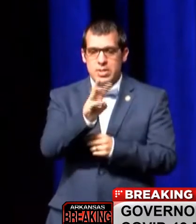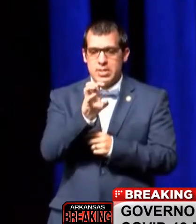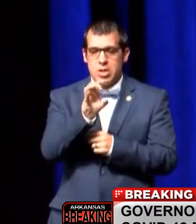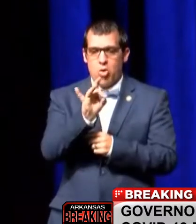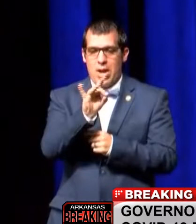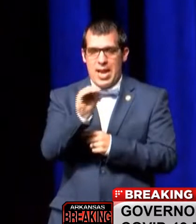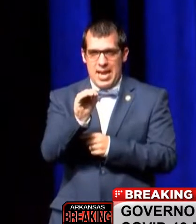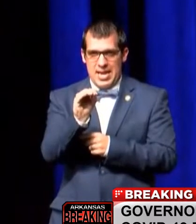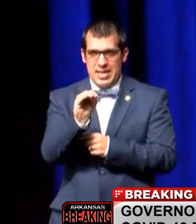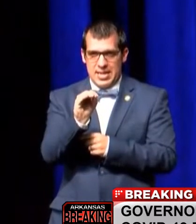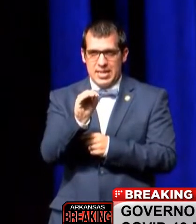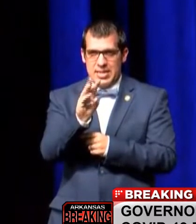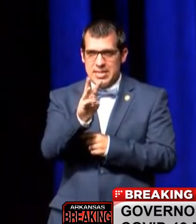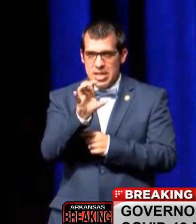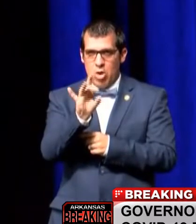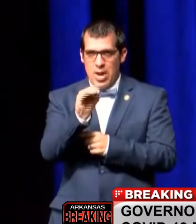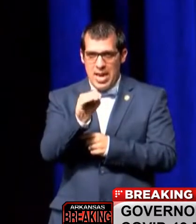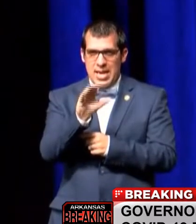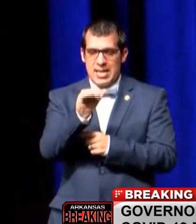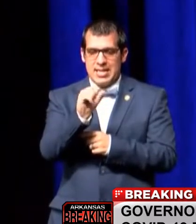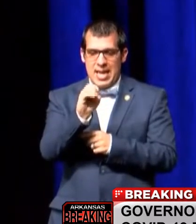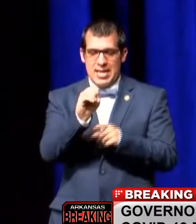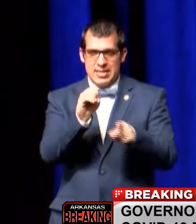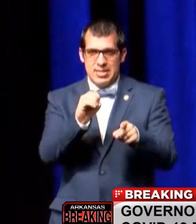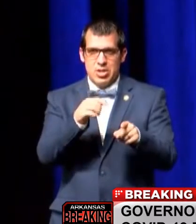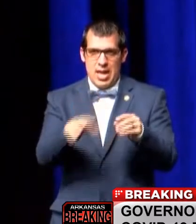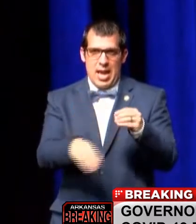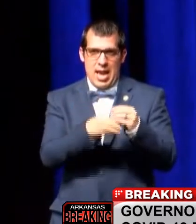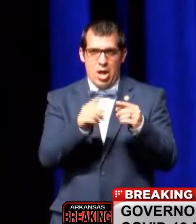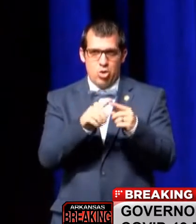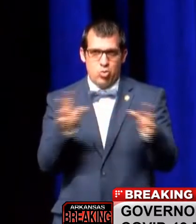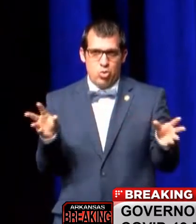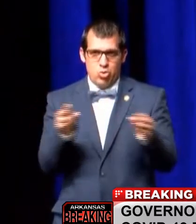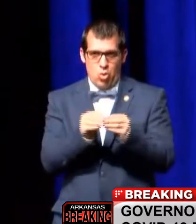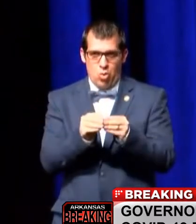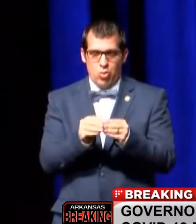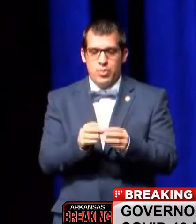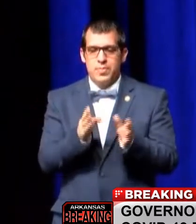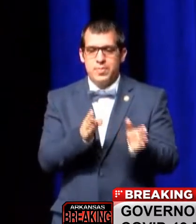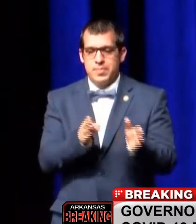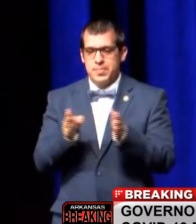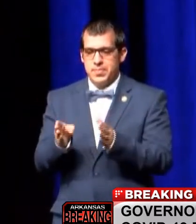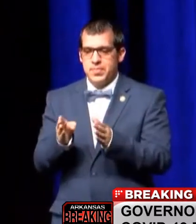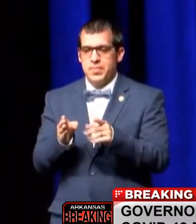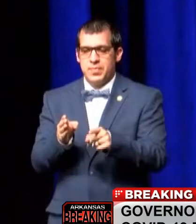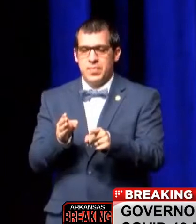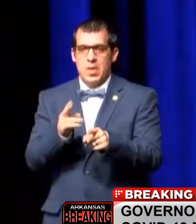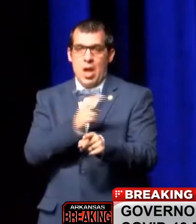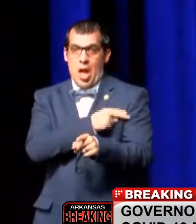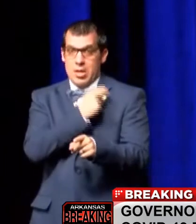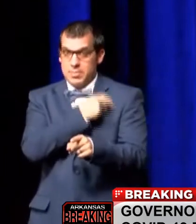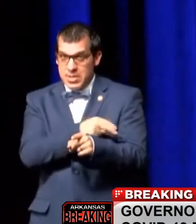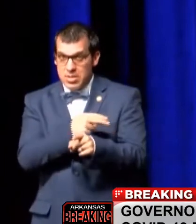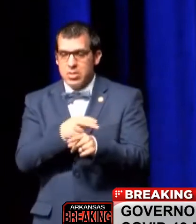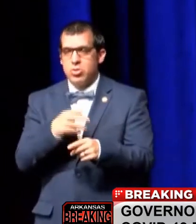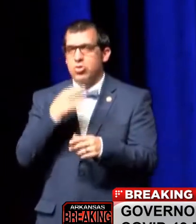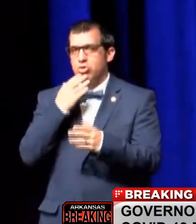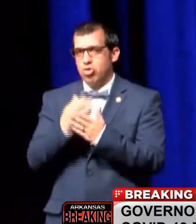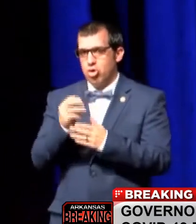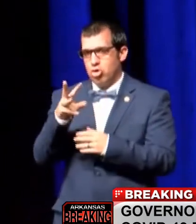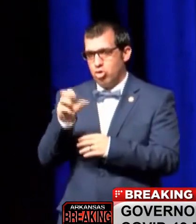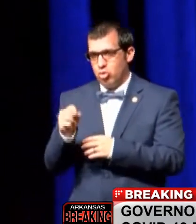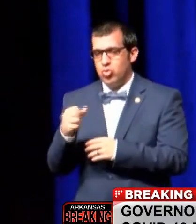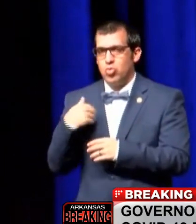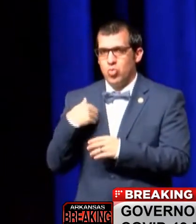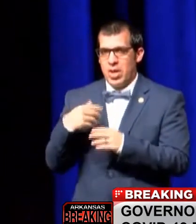680 cases that we're adding to our total. In terms of hospitalizations, that is good news that we have